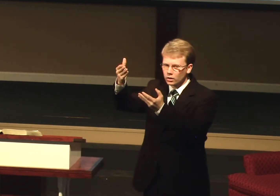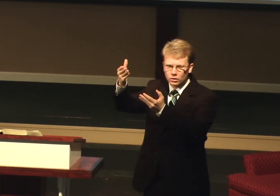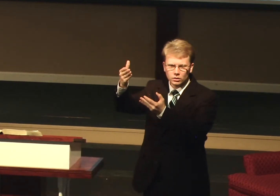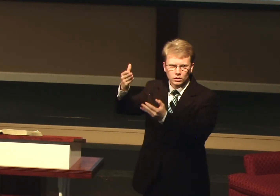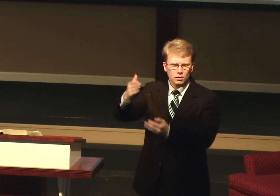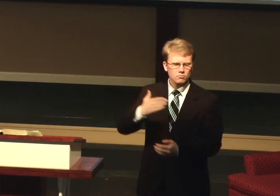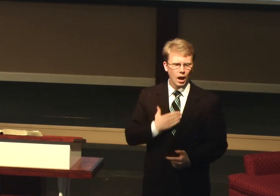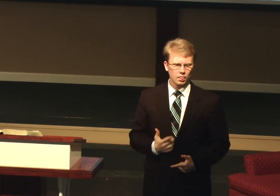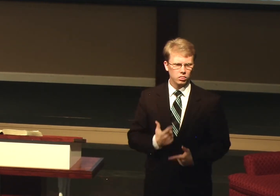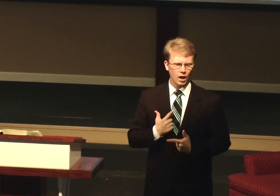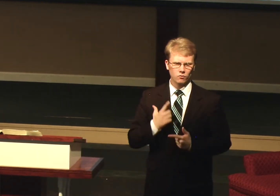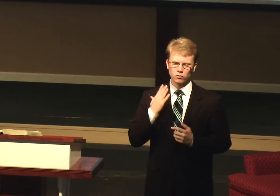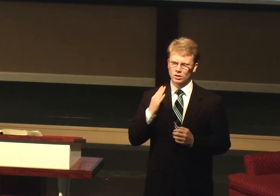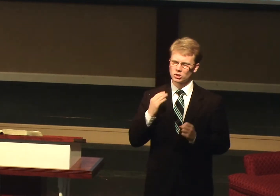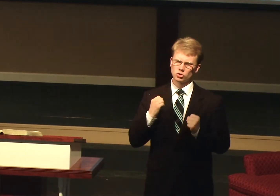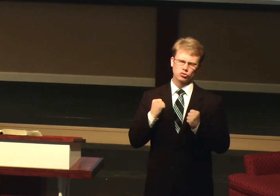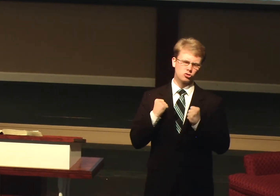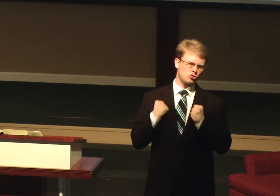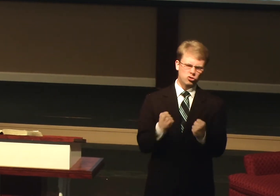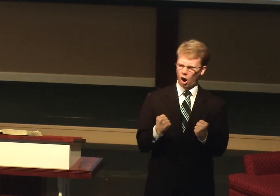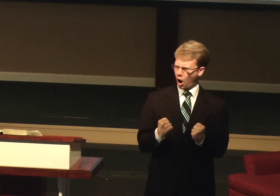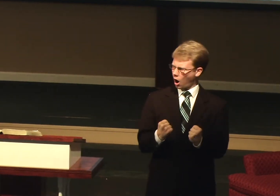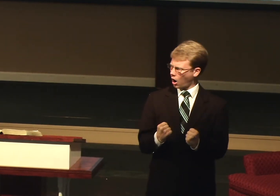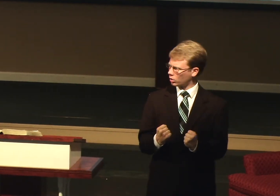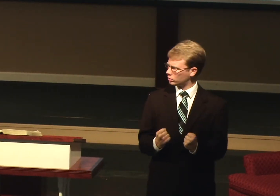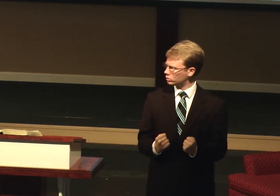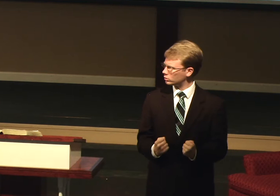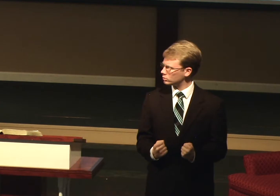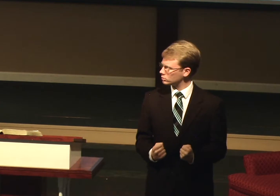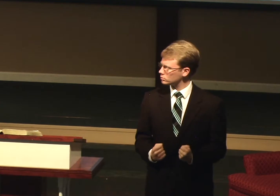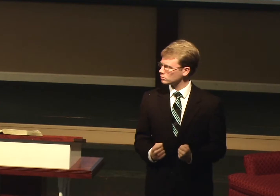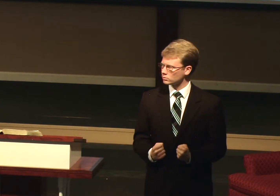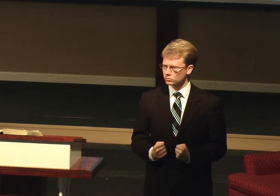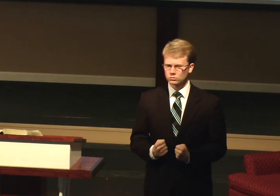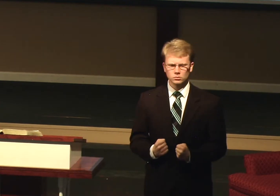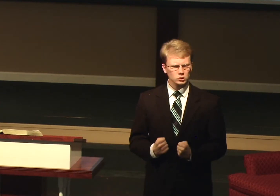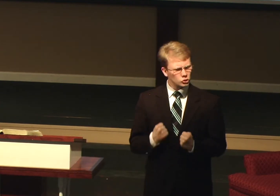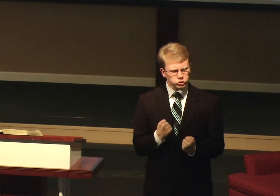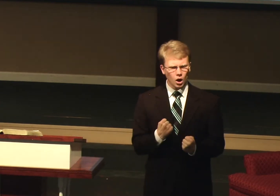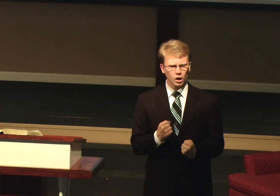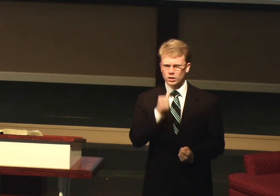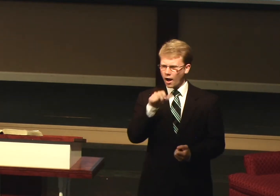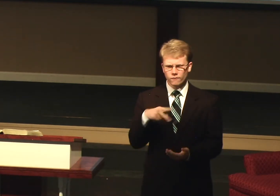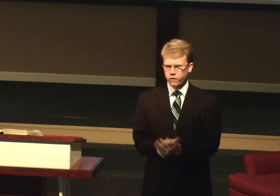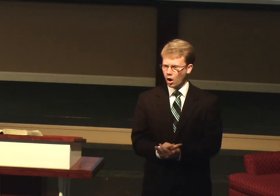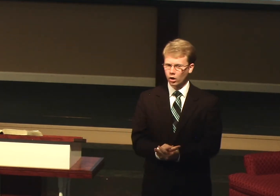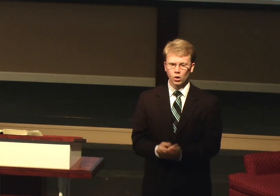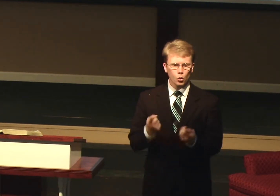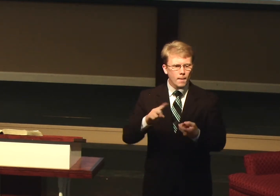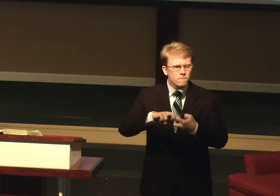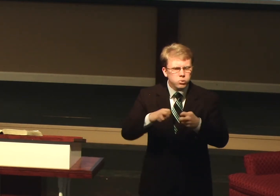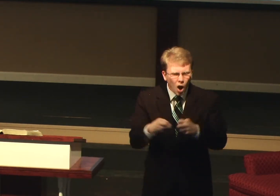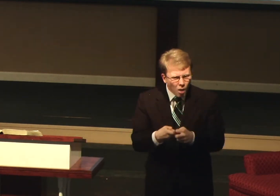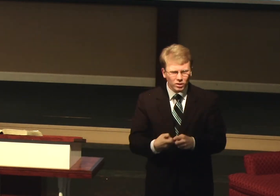But if I take heed and obey the things of God, my life can be strong. I cannot